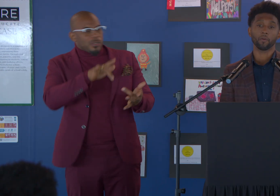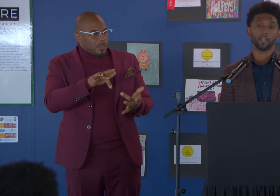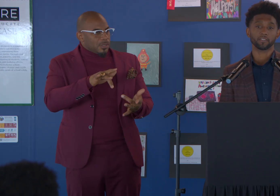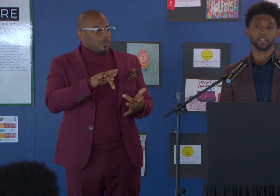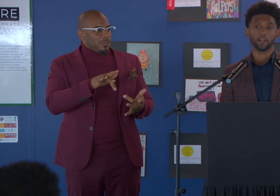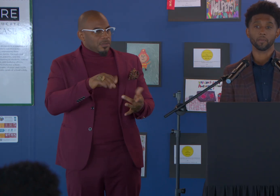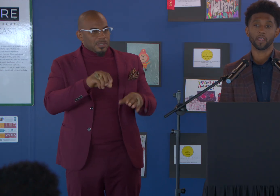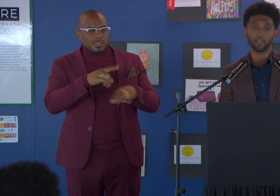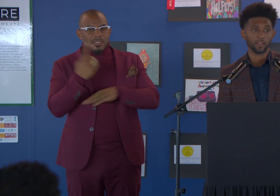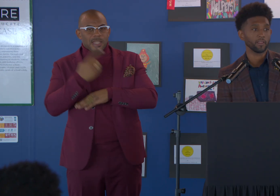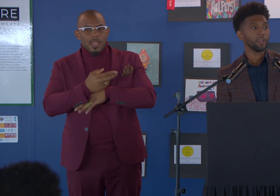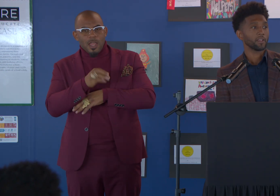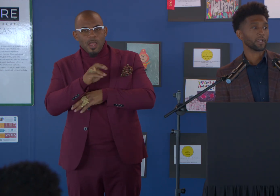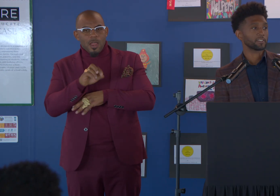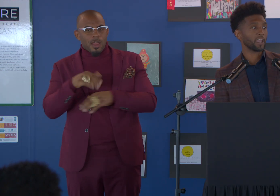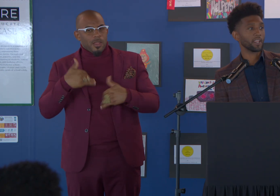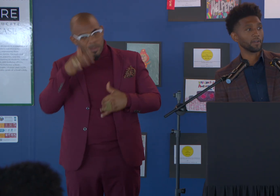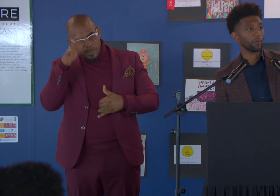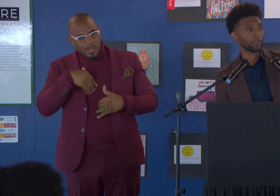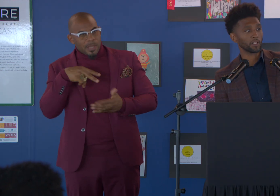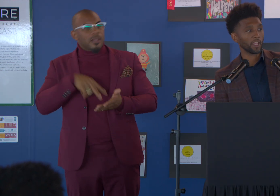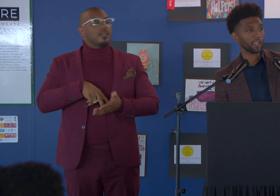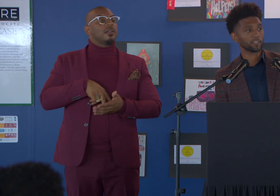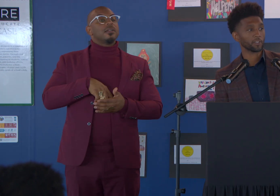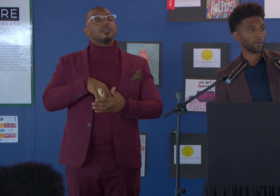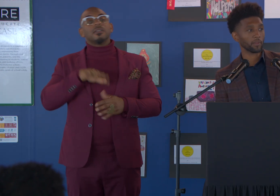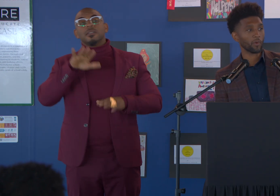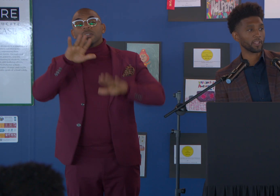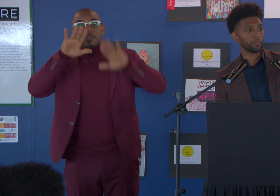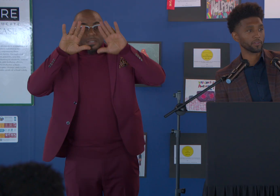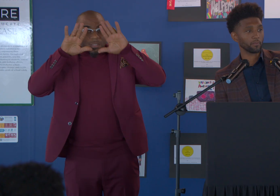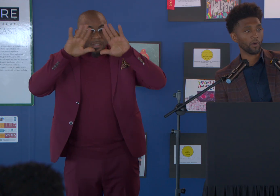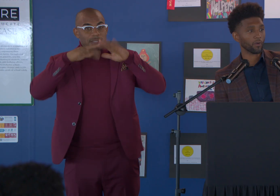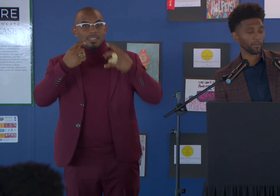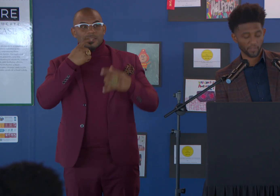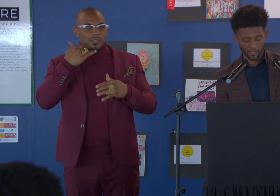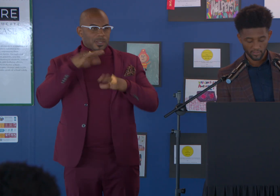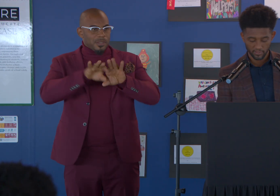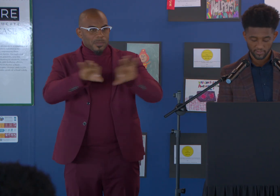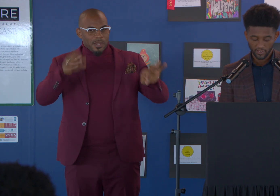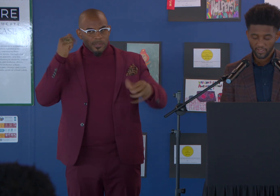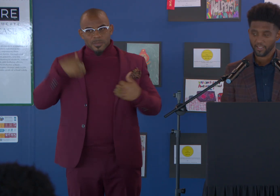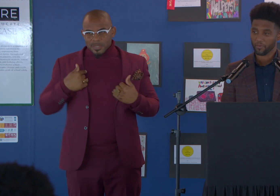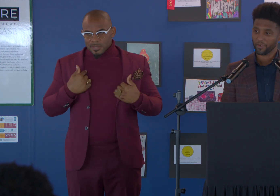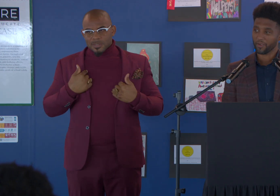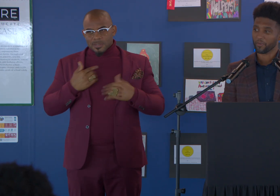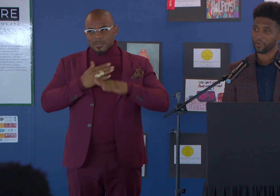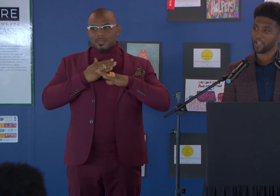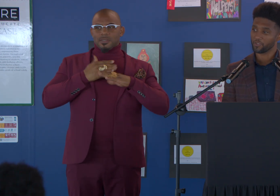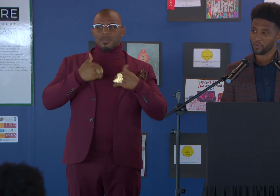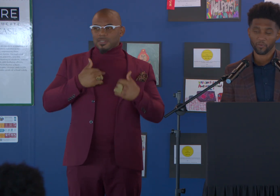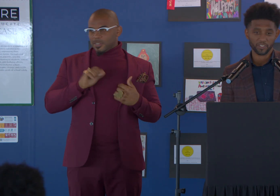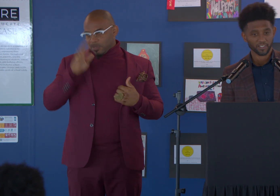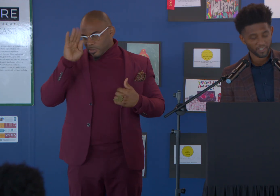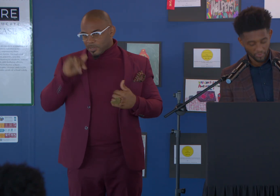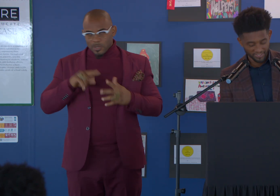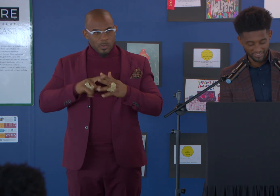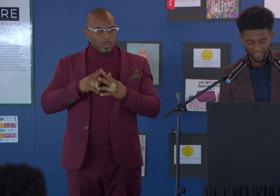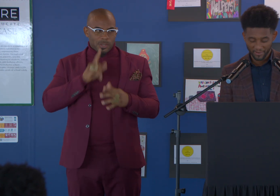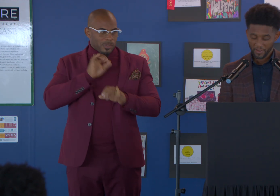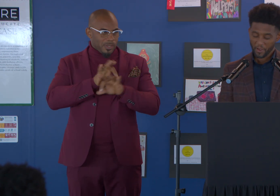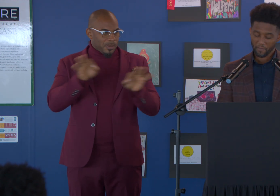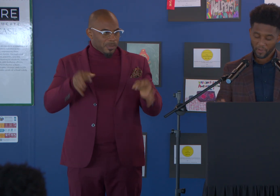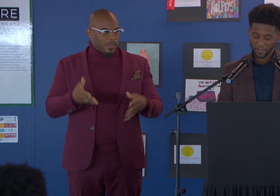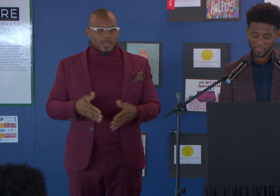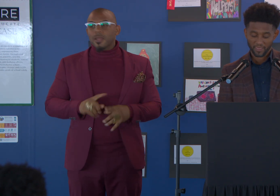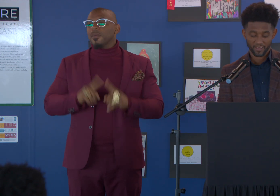the harbor as a young man and like stand up on the glass. That's probably why they put the bar up there, because as you know, originally it wasn't